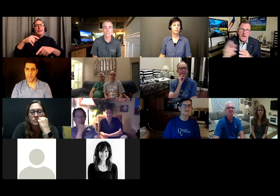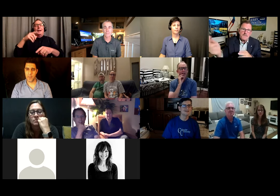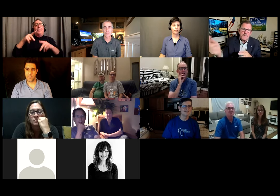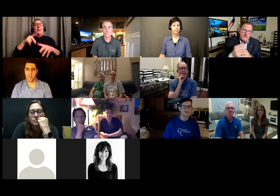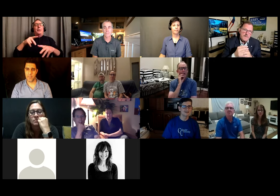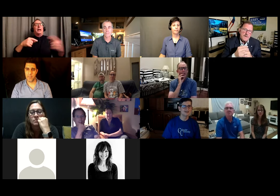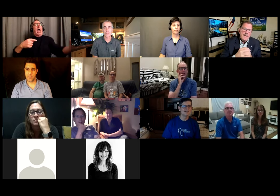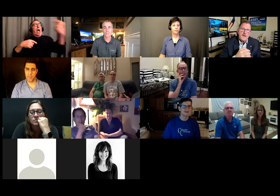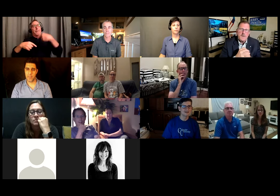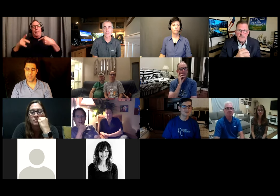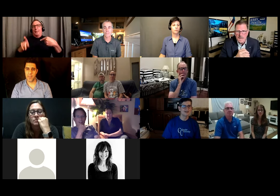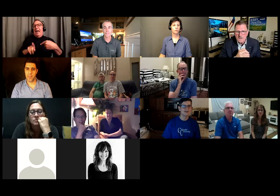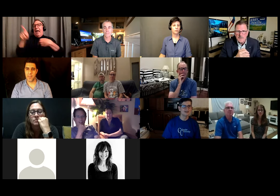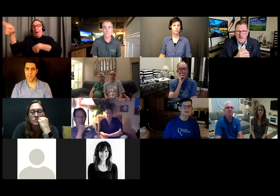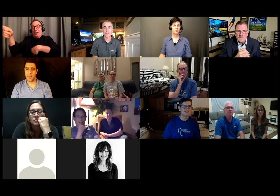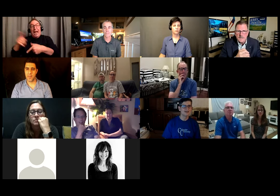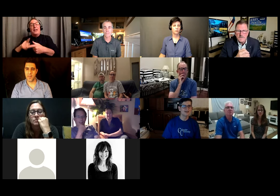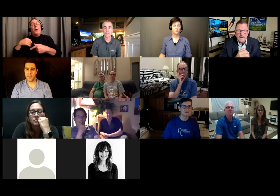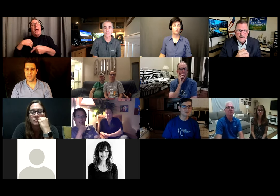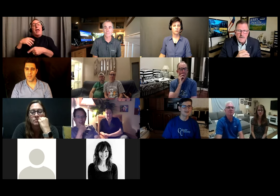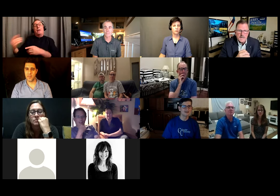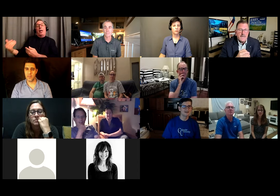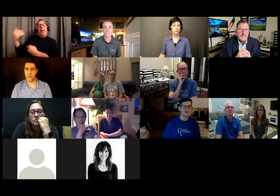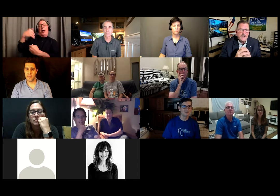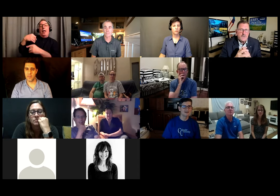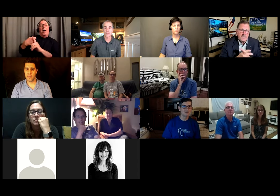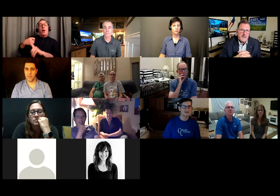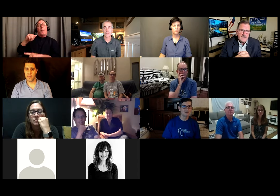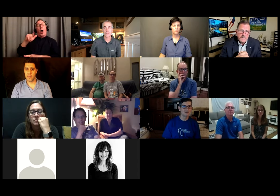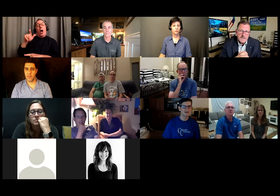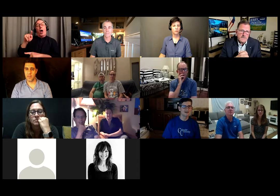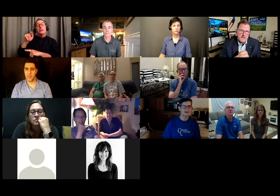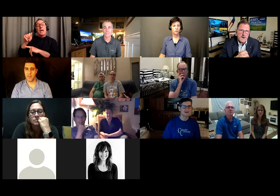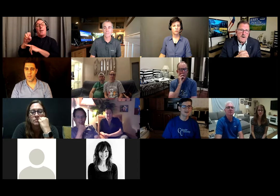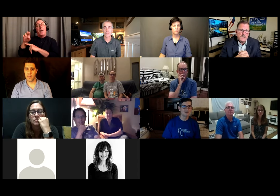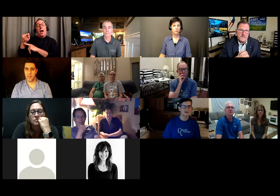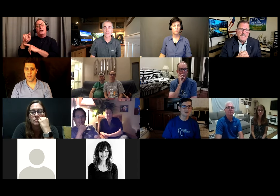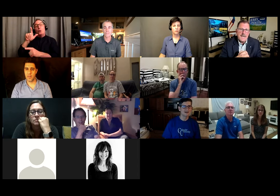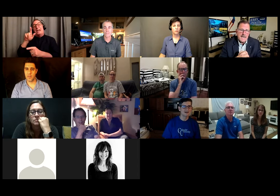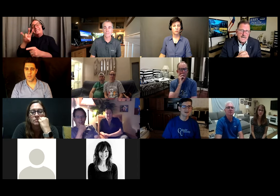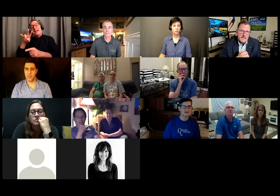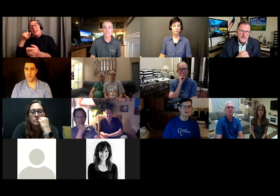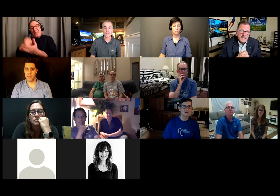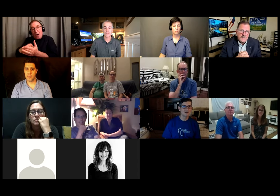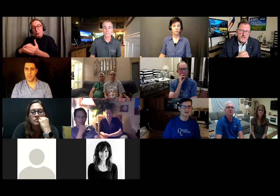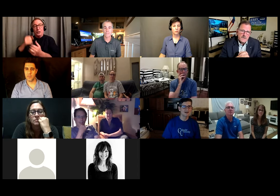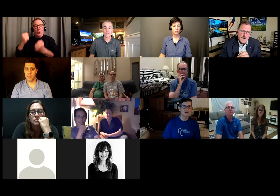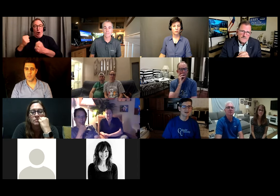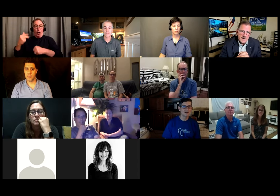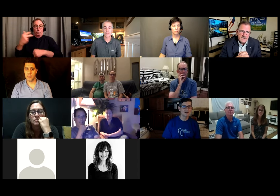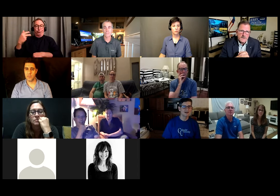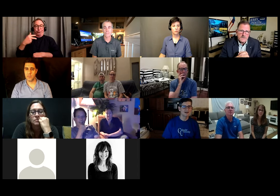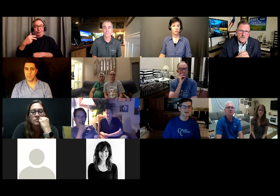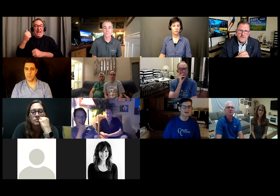the pass-through coming over the Altamont of an additional 27,000 cars a day in just the